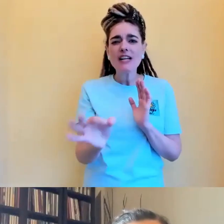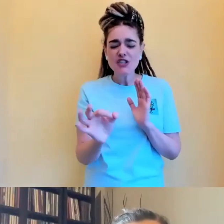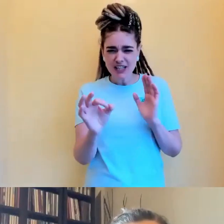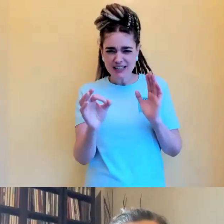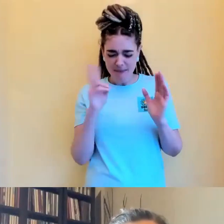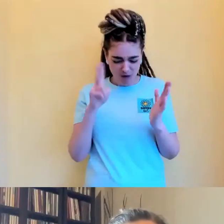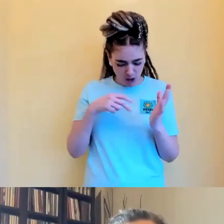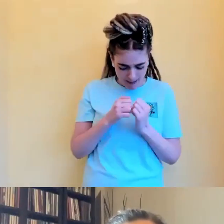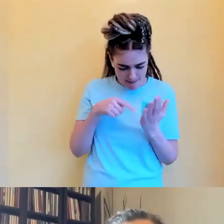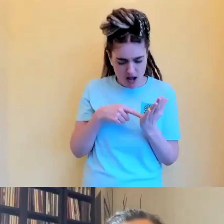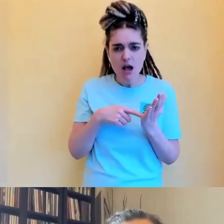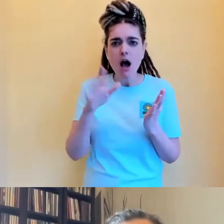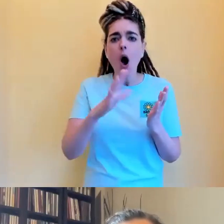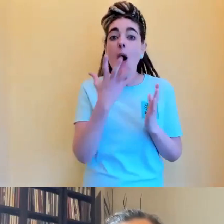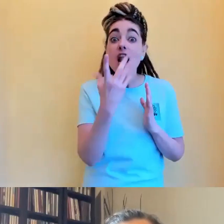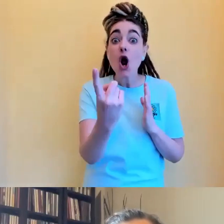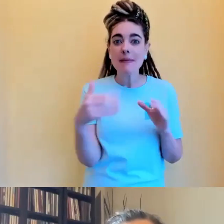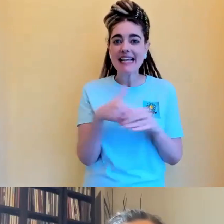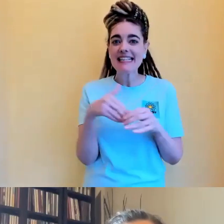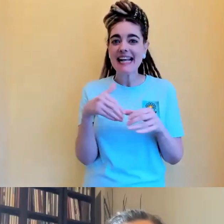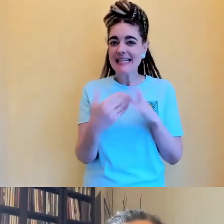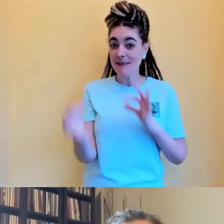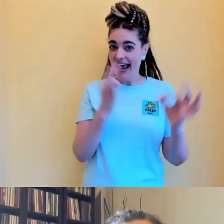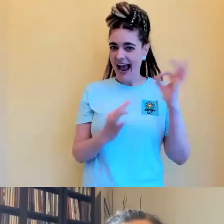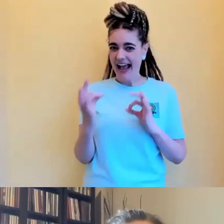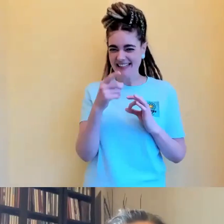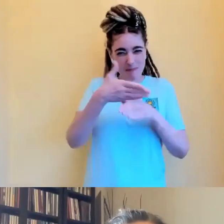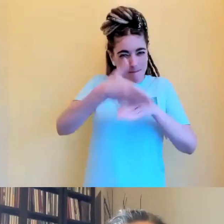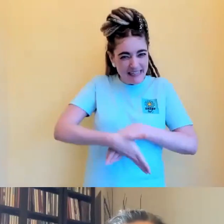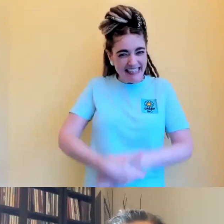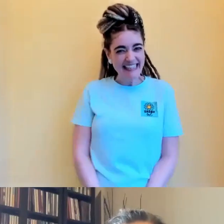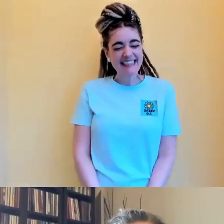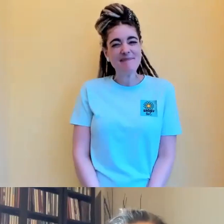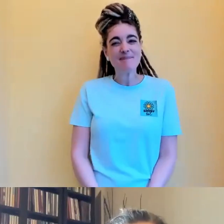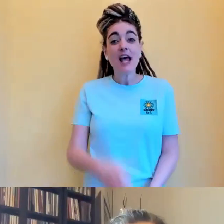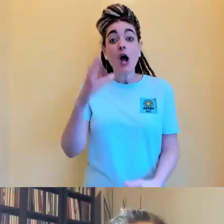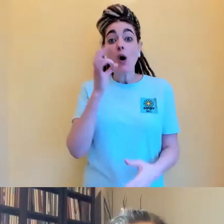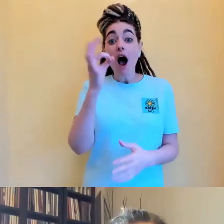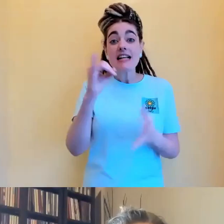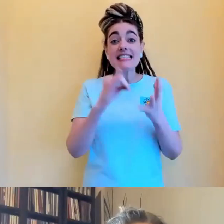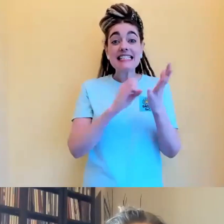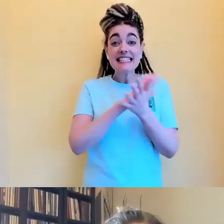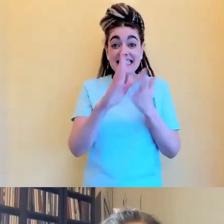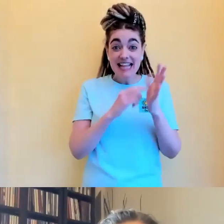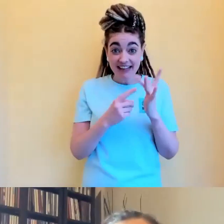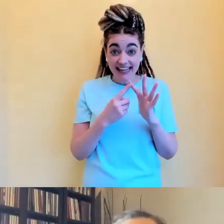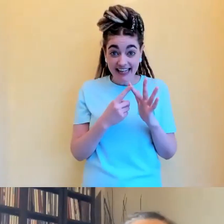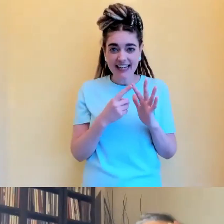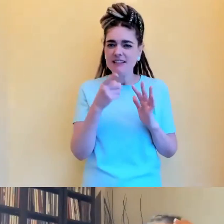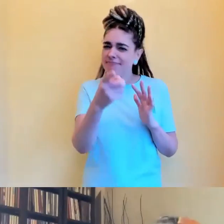paper. Oh, it's anonymous attendee again. You do get around. A question for Stephanie. What was